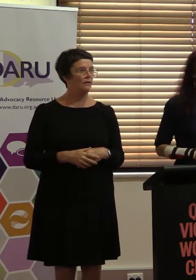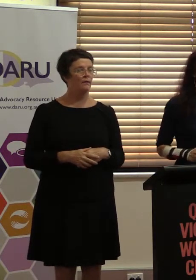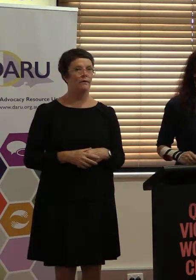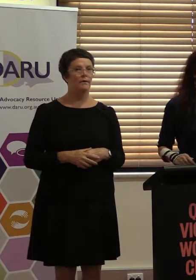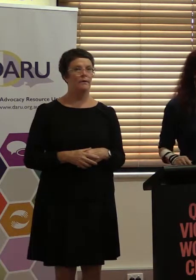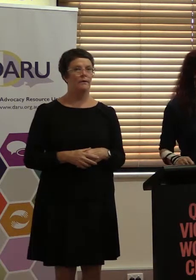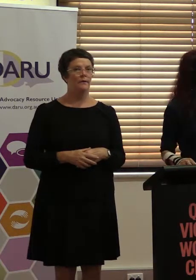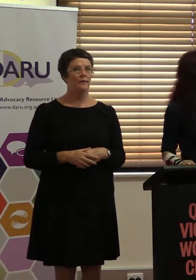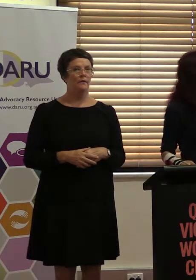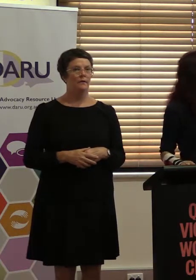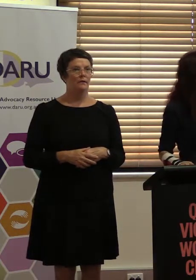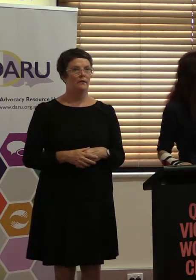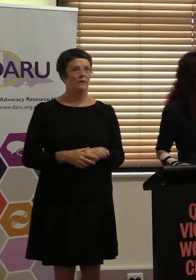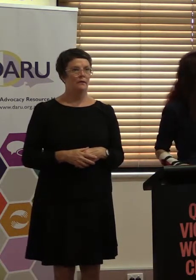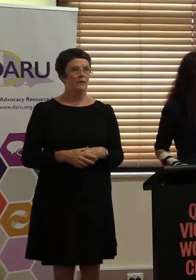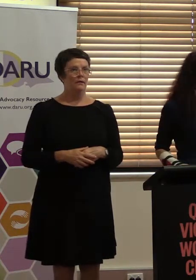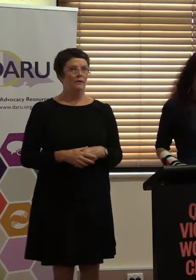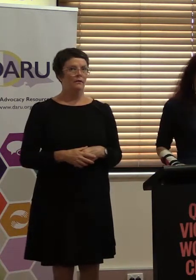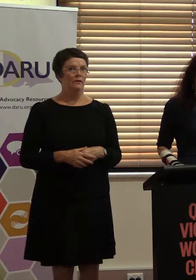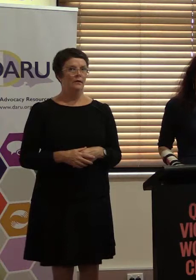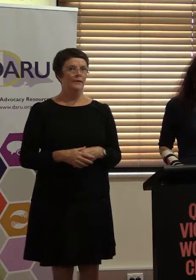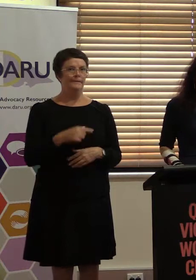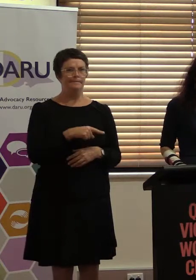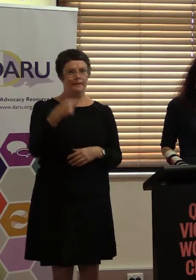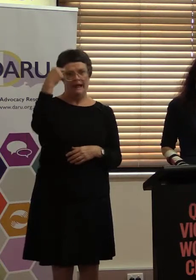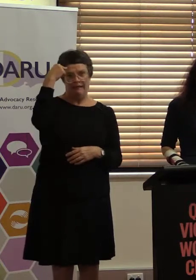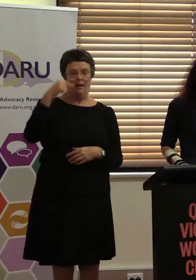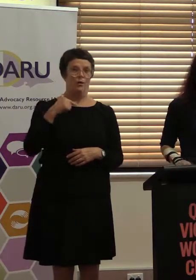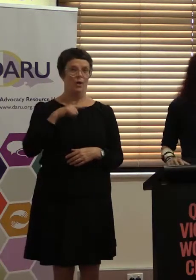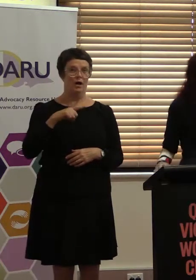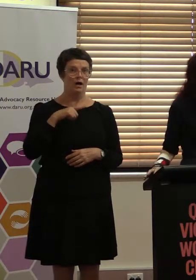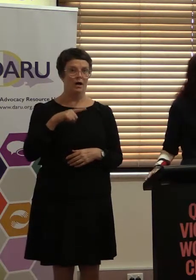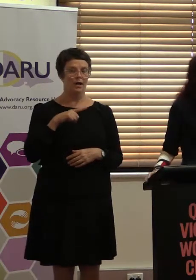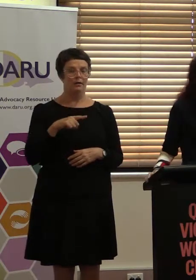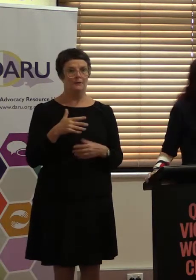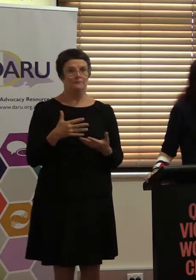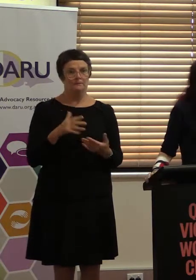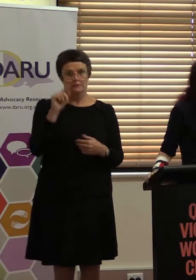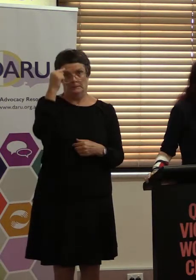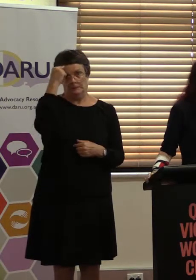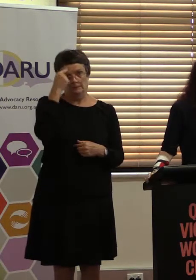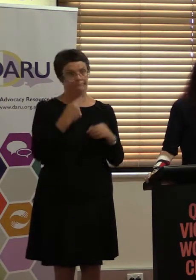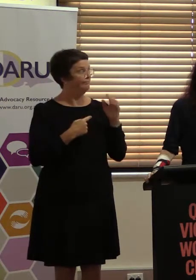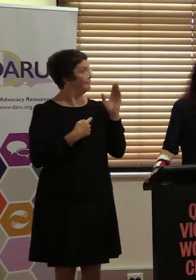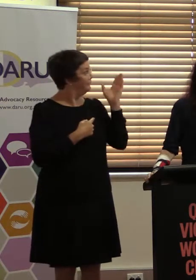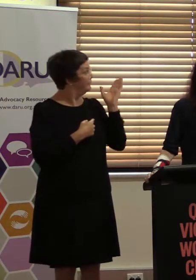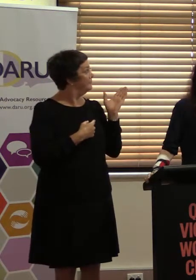As much as I can think of why this is happening, this is pretty well much all I can come up with.